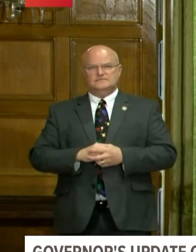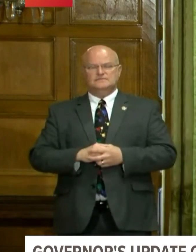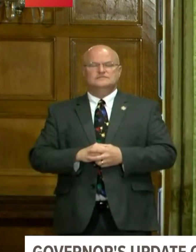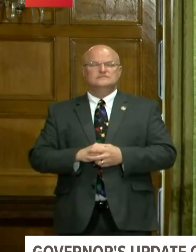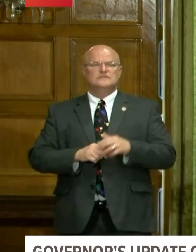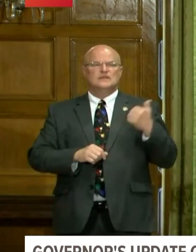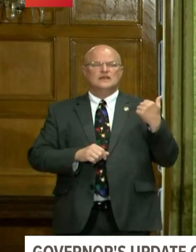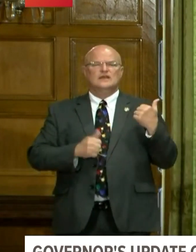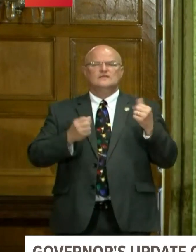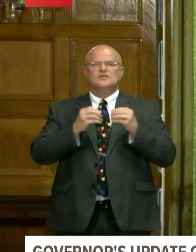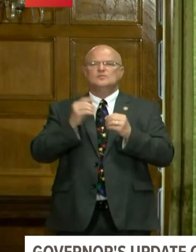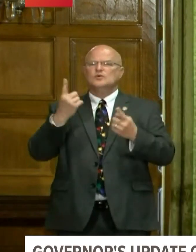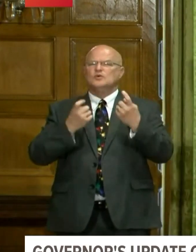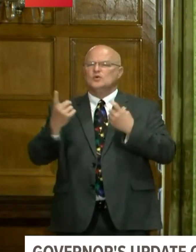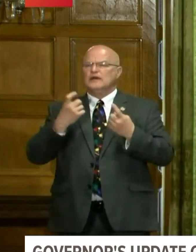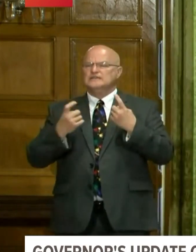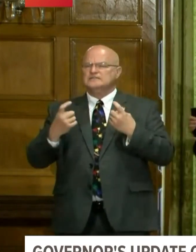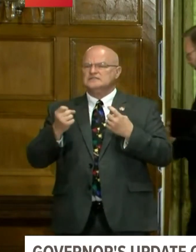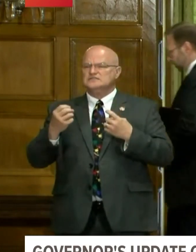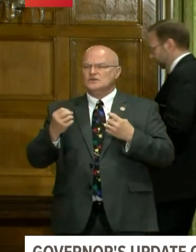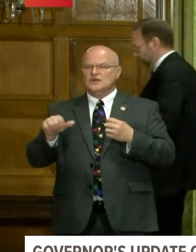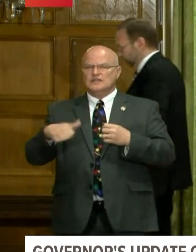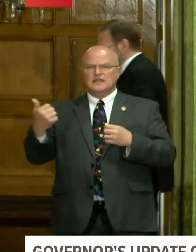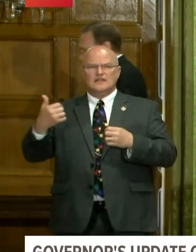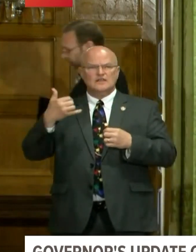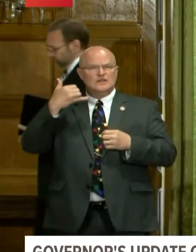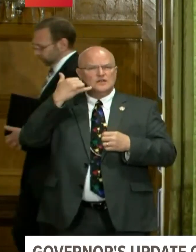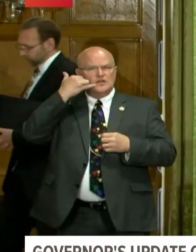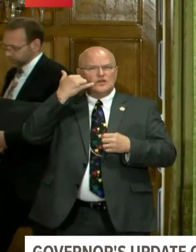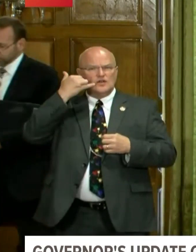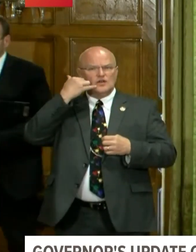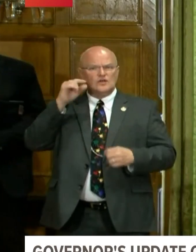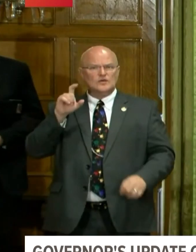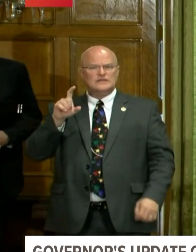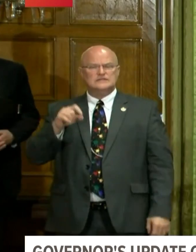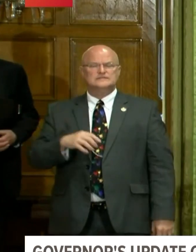just a couple more questions. So is there another question remotely?